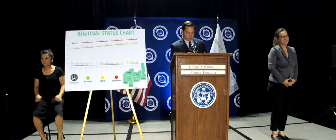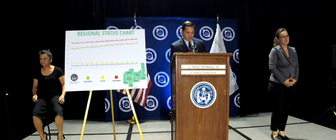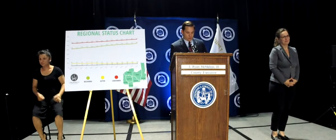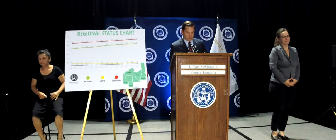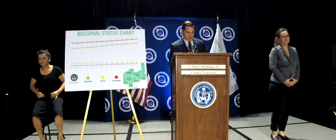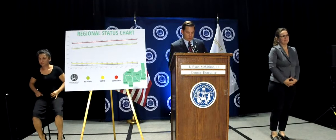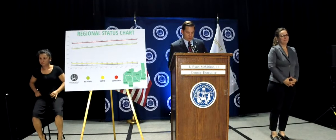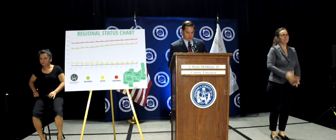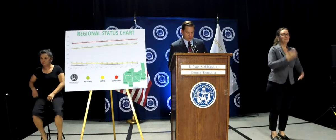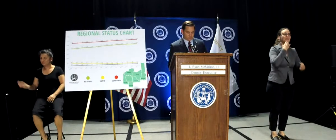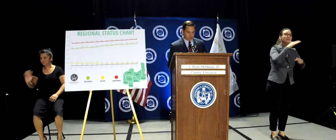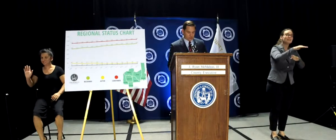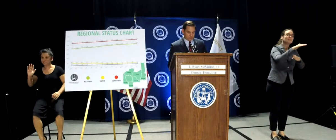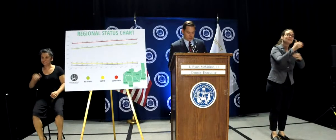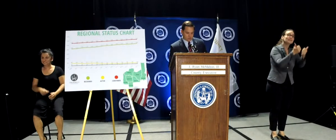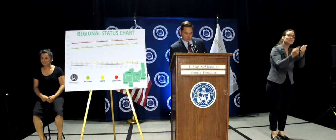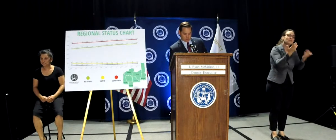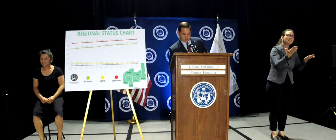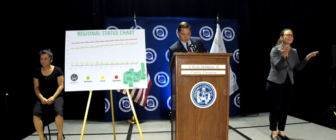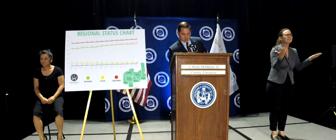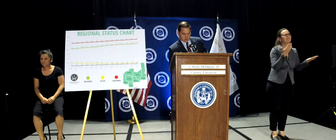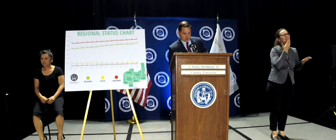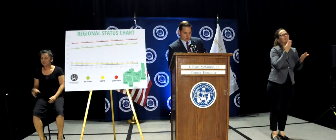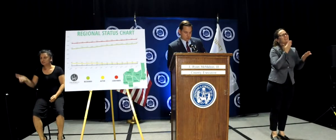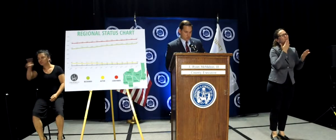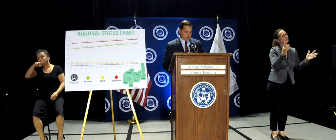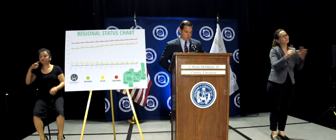Good afternoon, everyone. Thank you for being here.